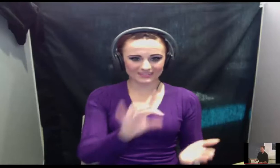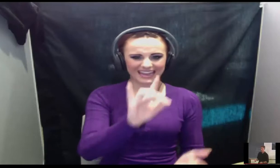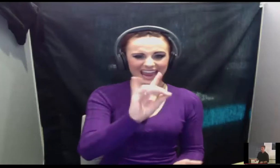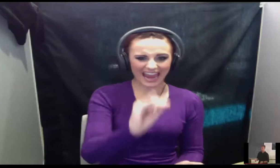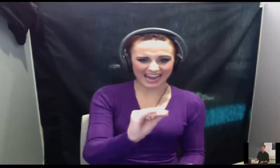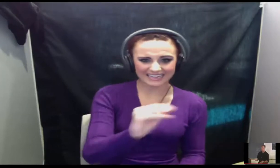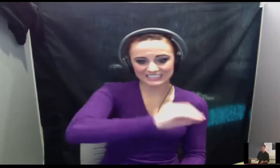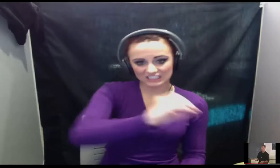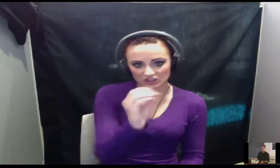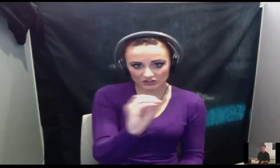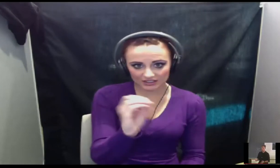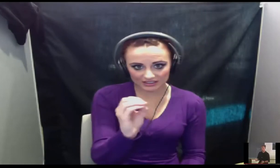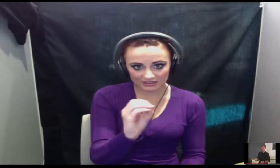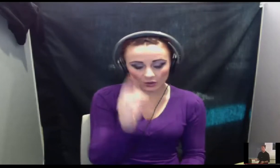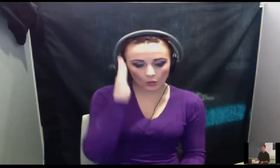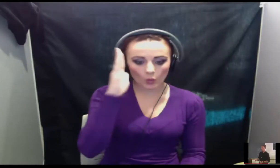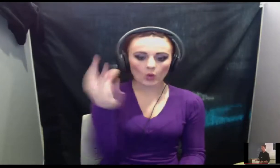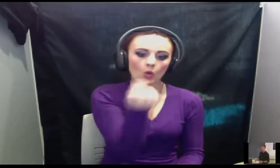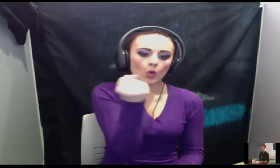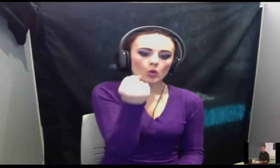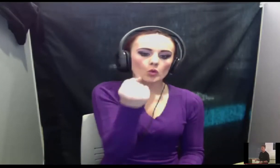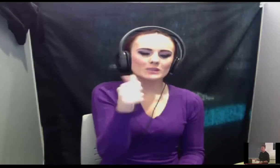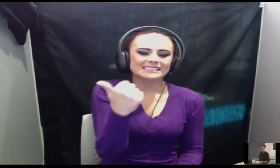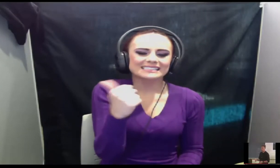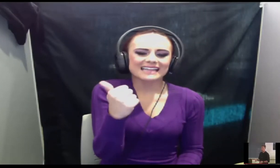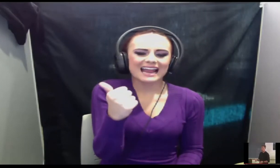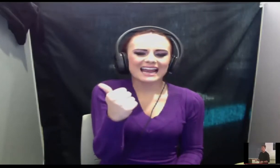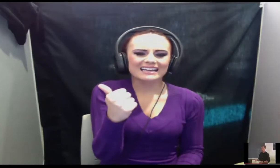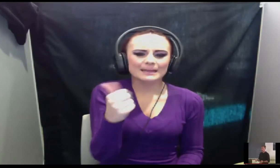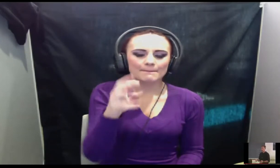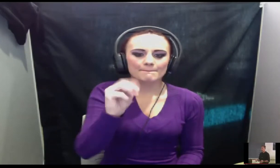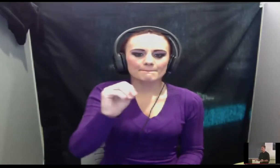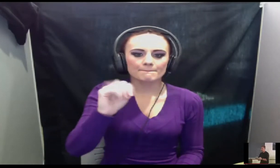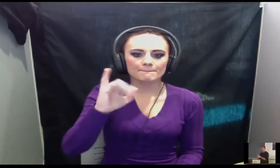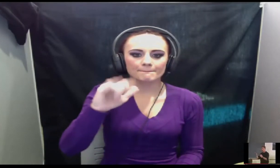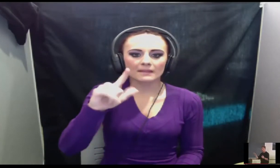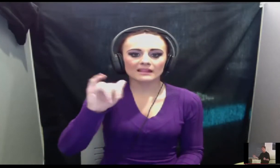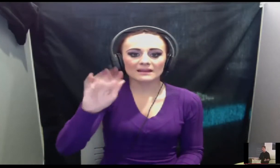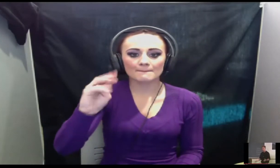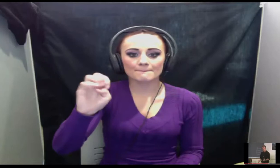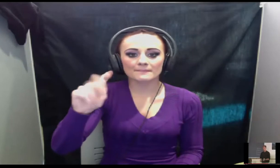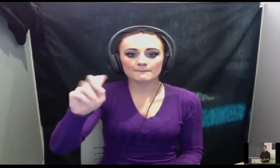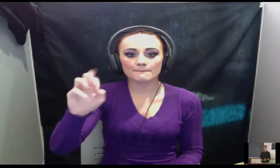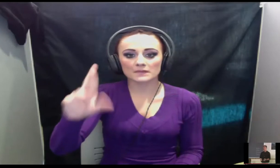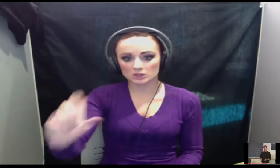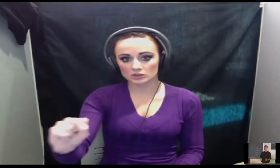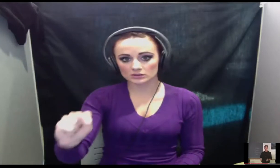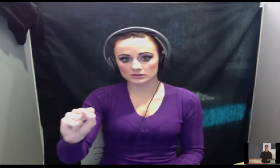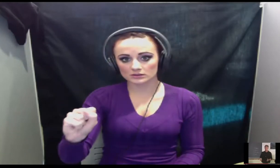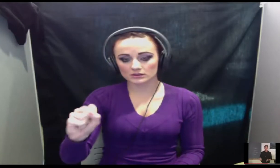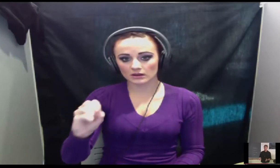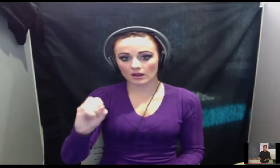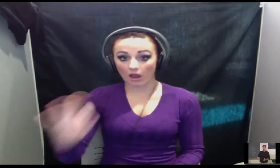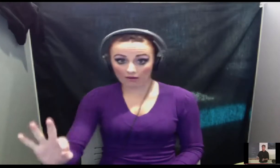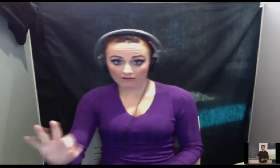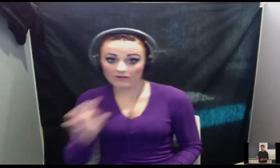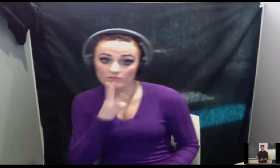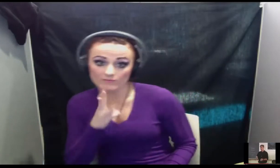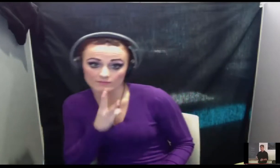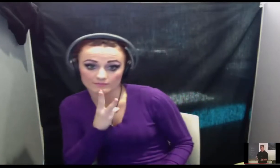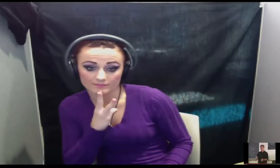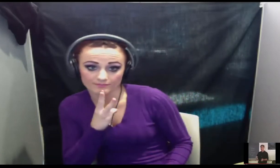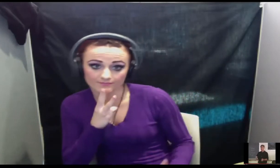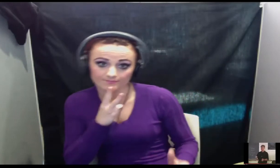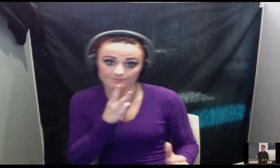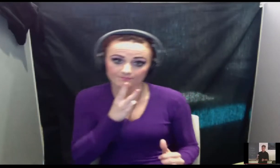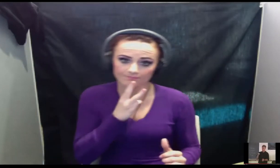10 milliliters of water. At 80 degrees, this box will hold 10 milliliters of water. Now, and I measure,